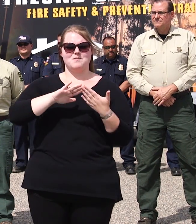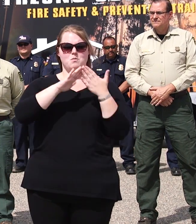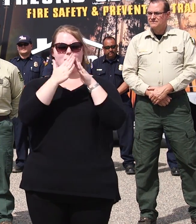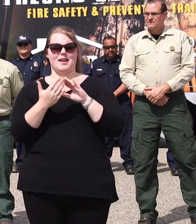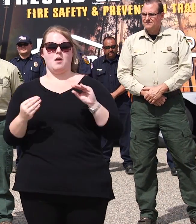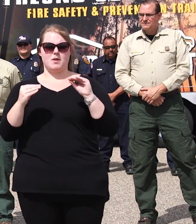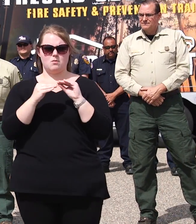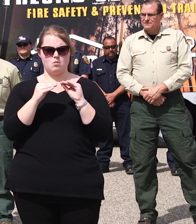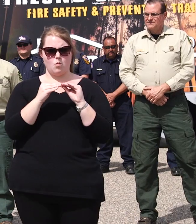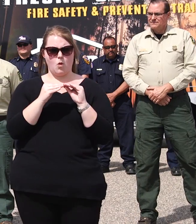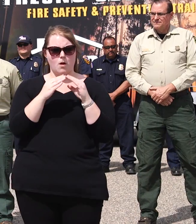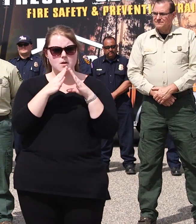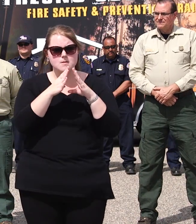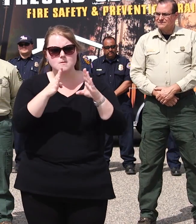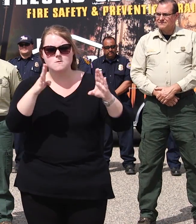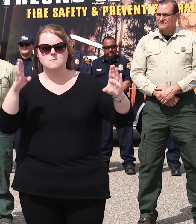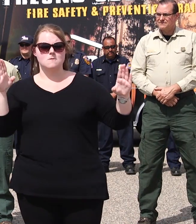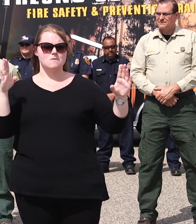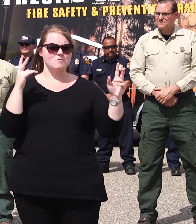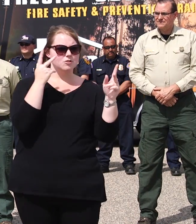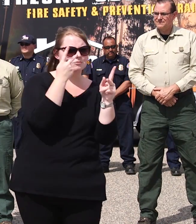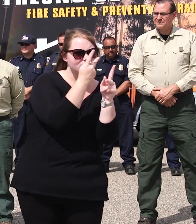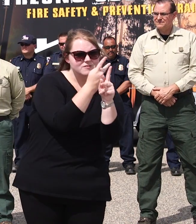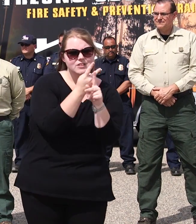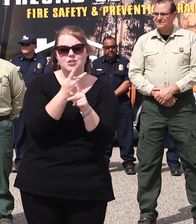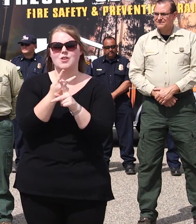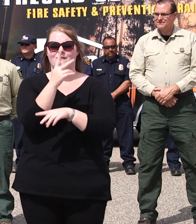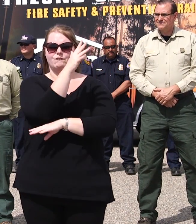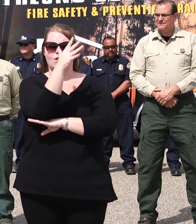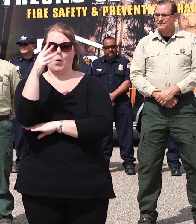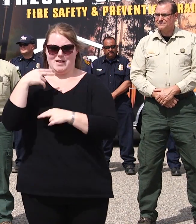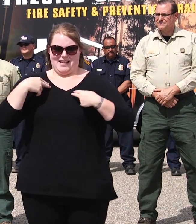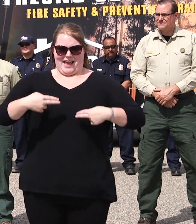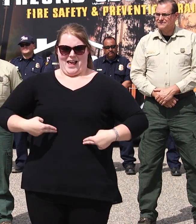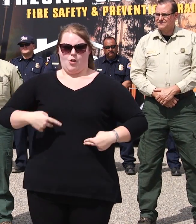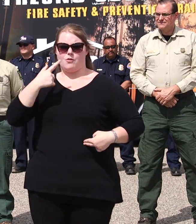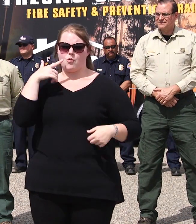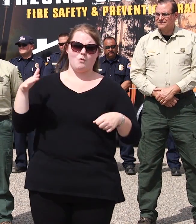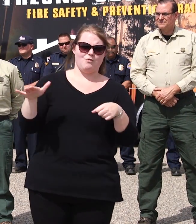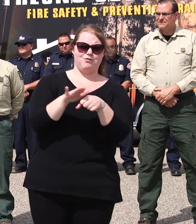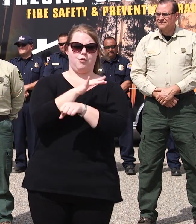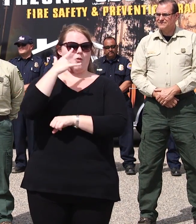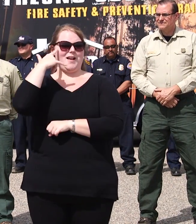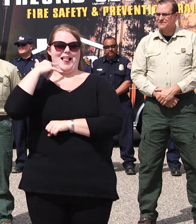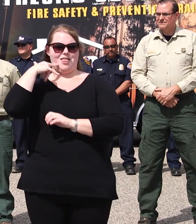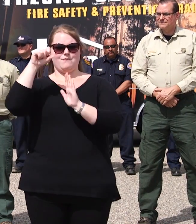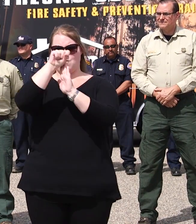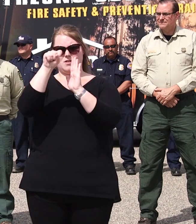effort to look at forest health activities across the entire landscape of California.